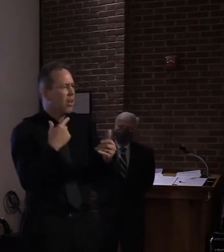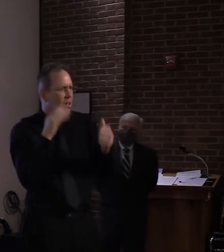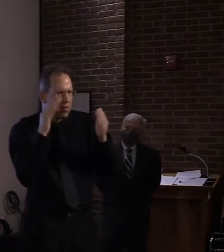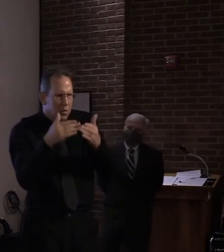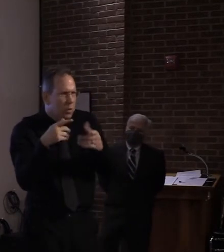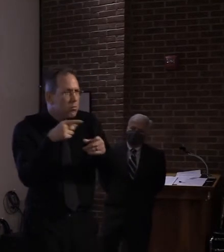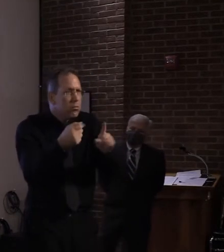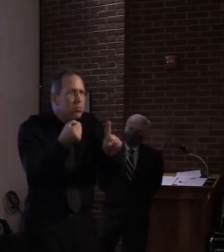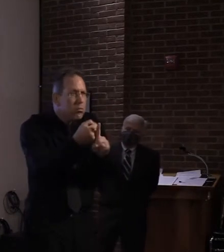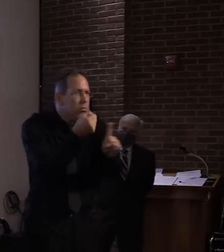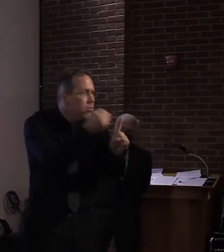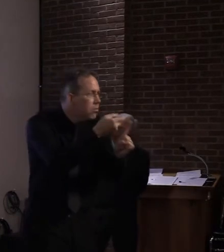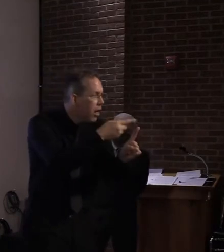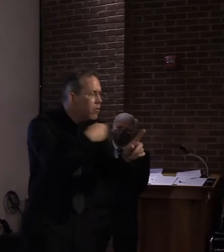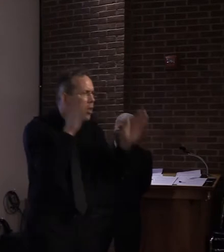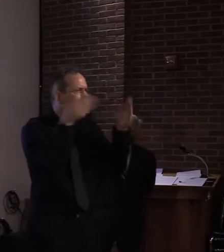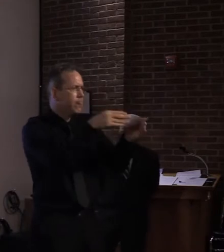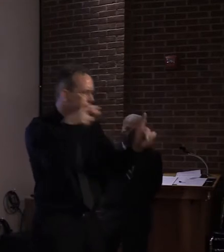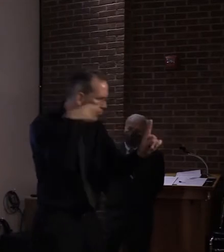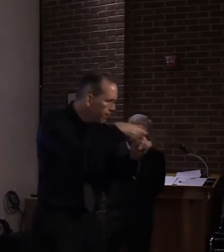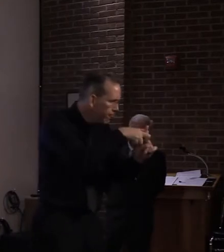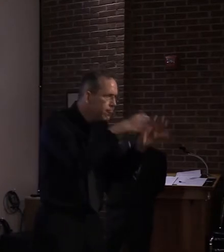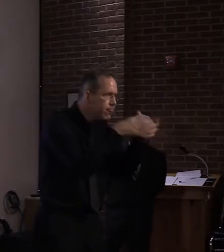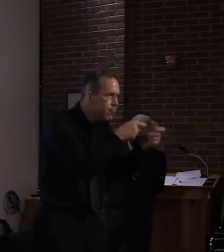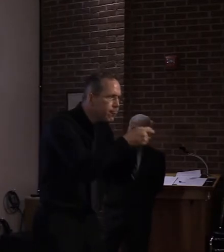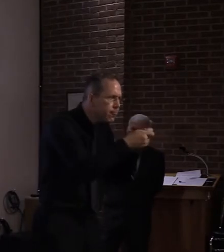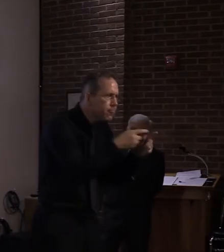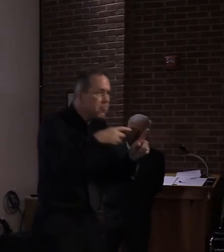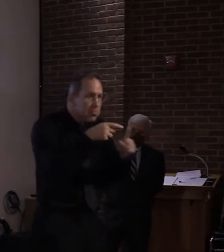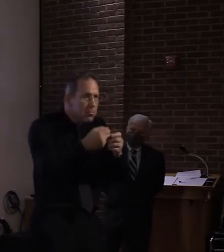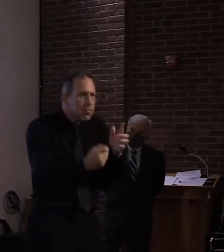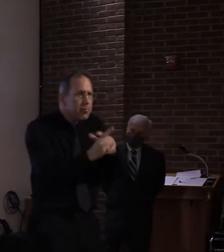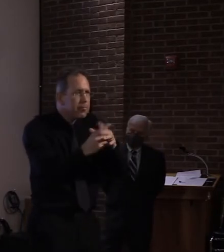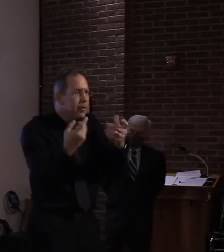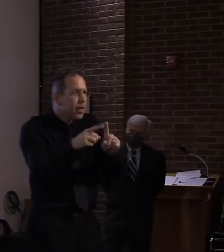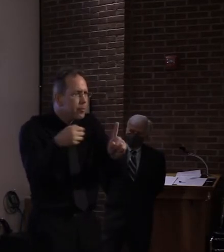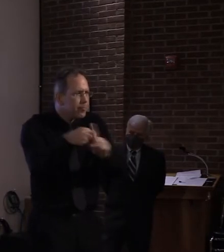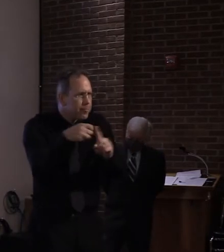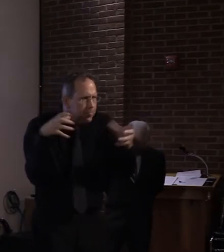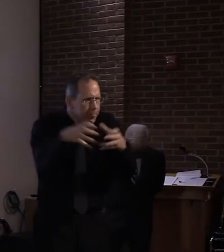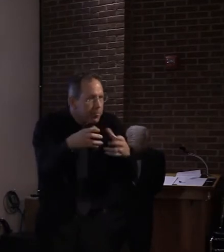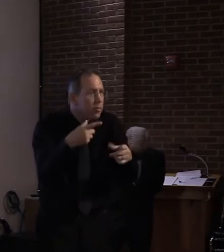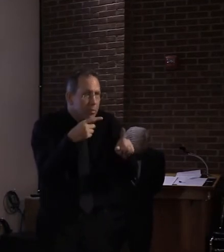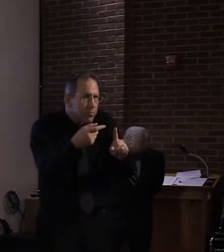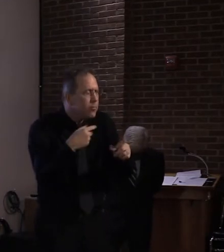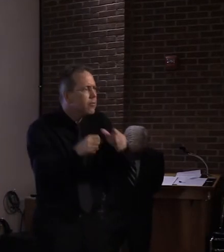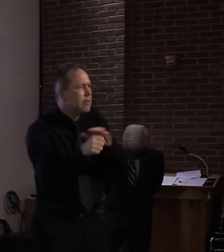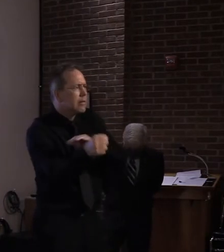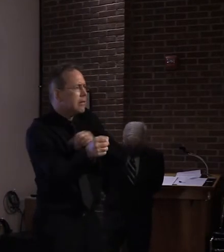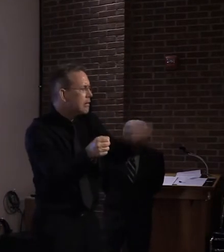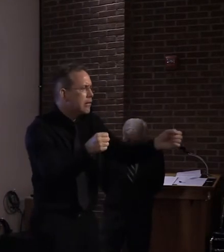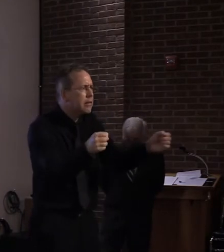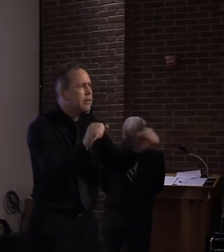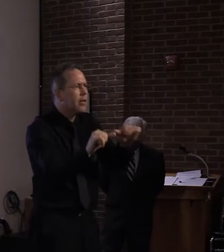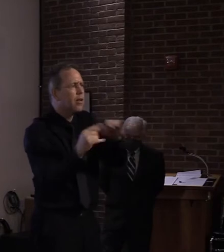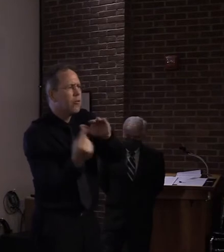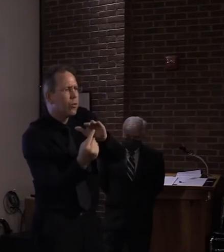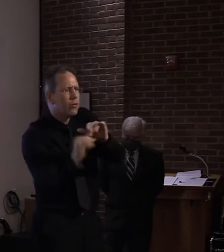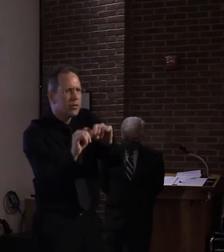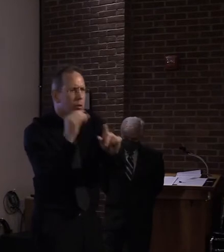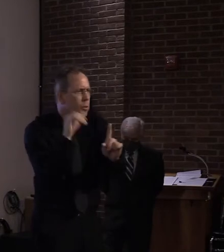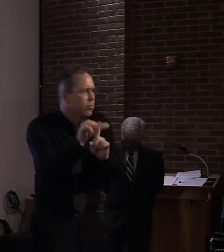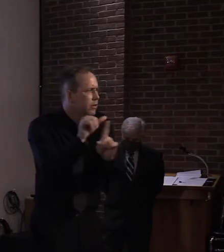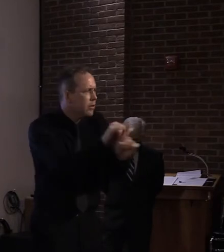testing, the isolation of those positive, the contact tracing, and the quarantining of those who